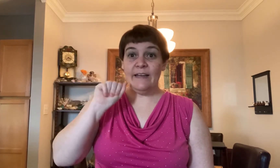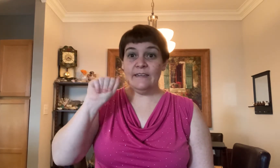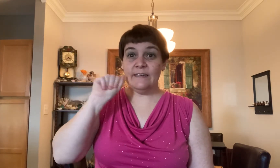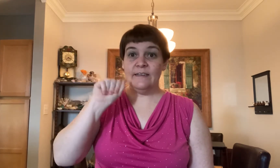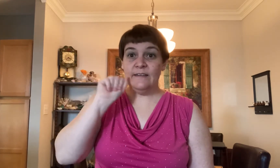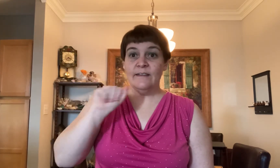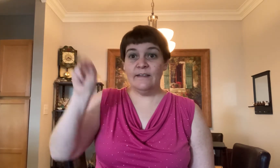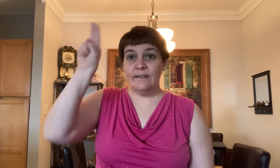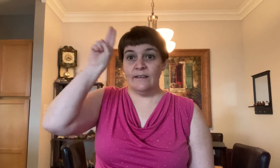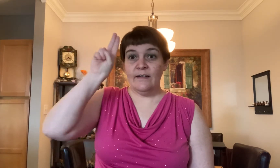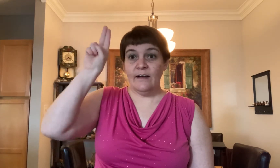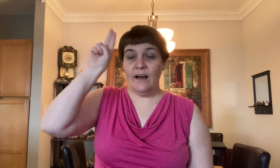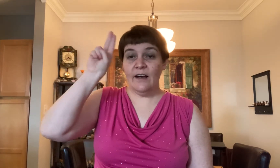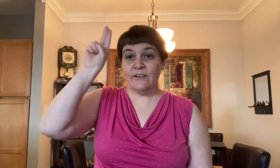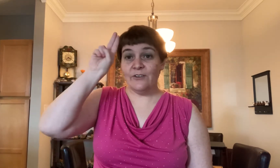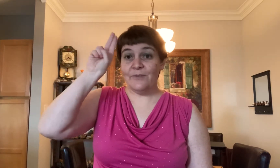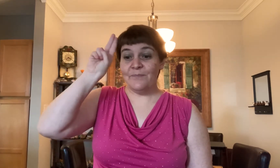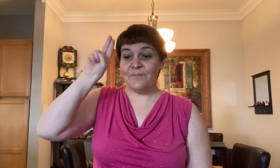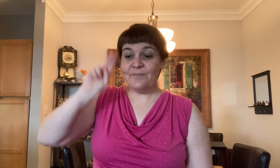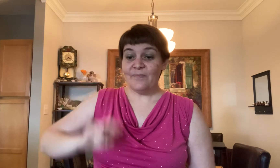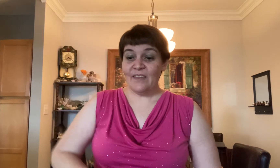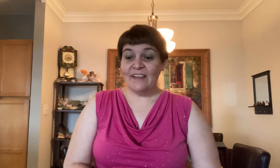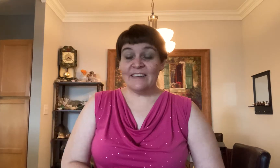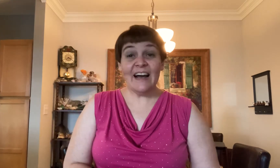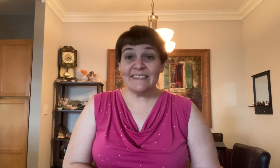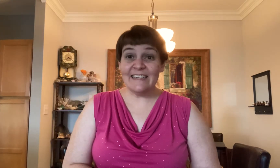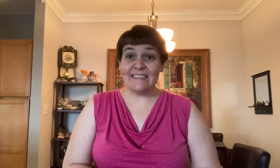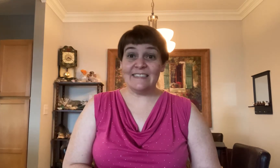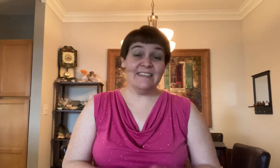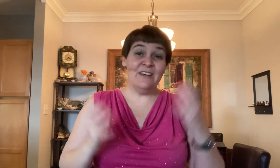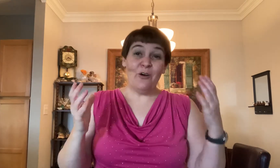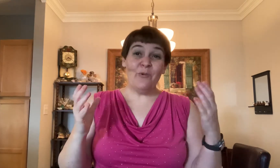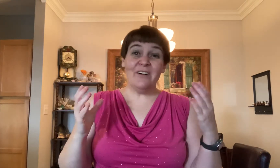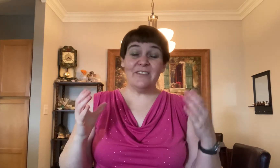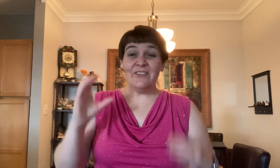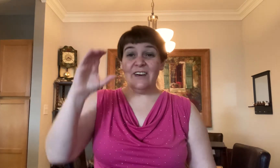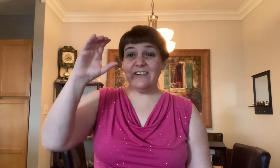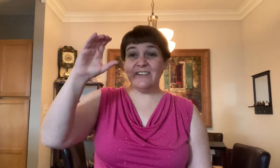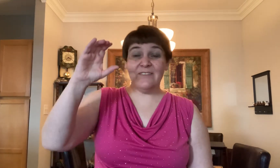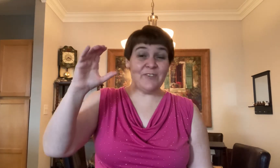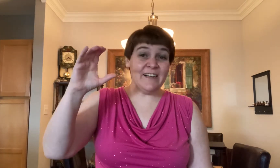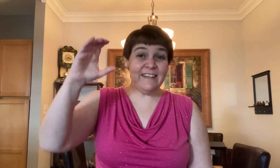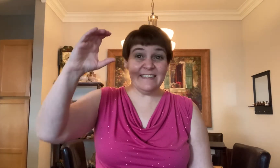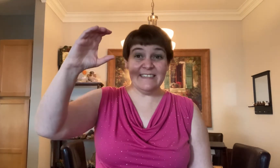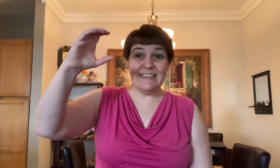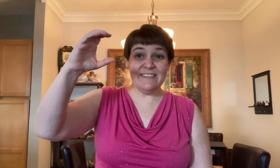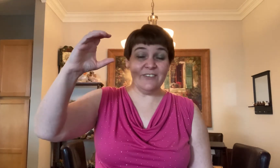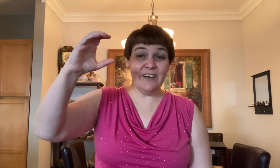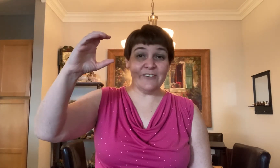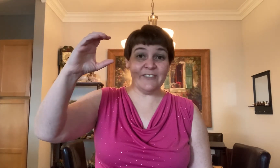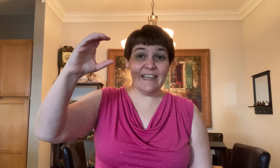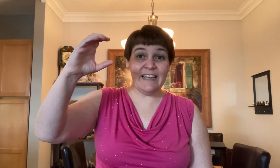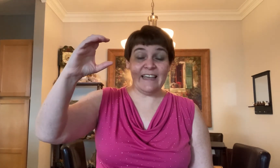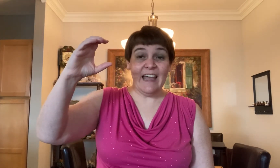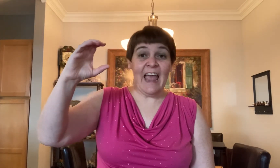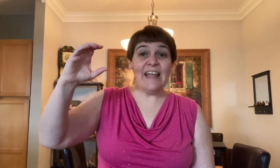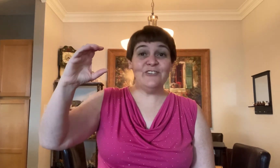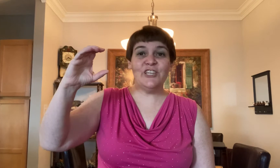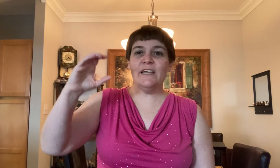aunt, uncle. Cousins. Well, the letter for cousins is the letter C, and you shake it,